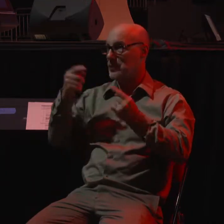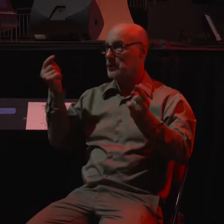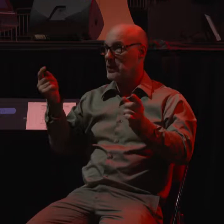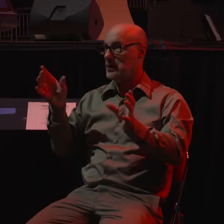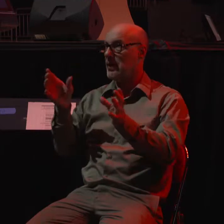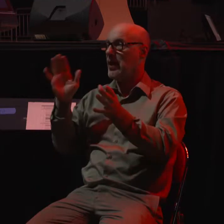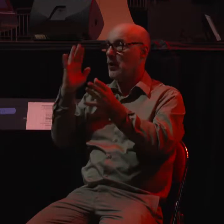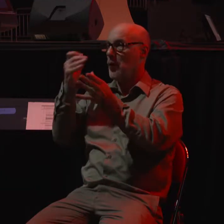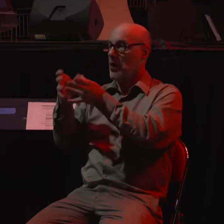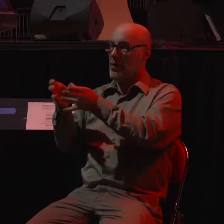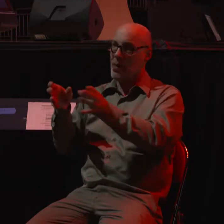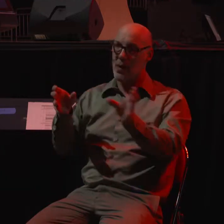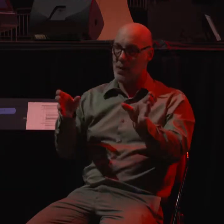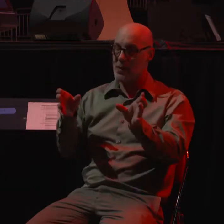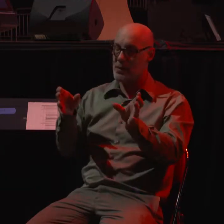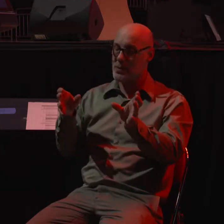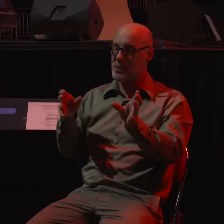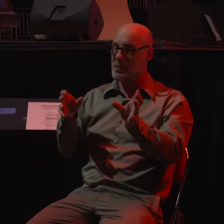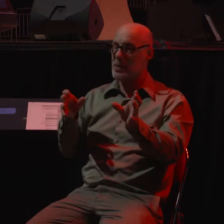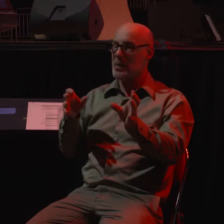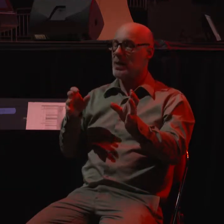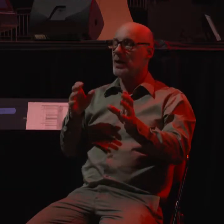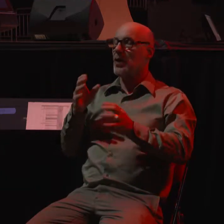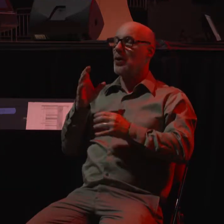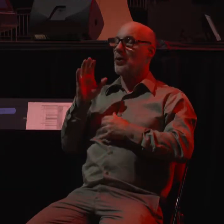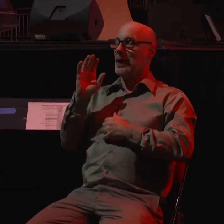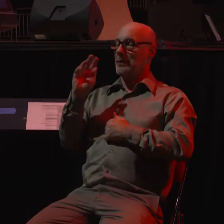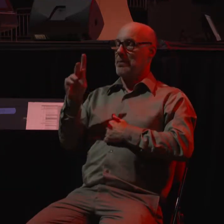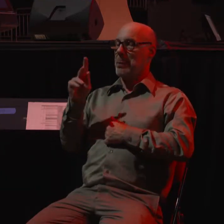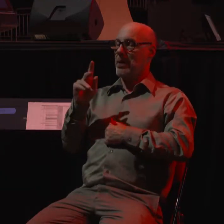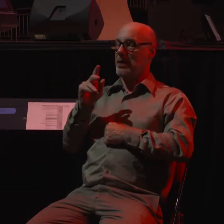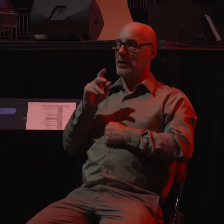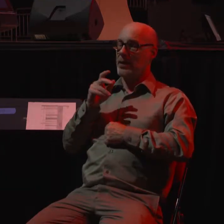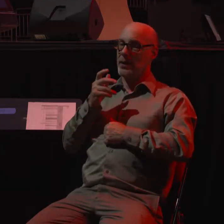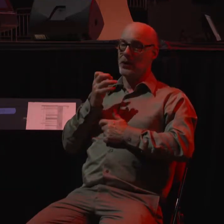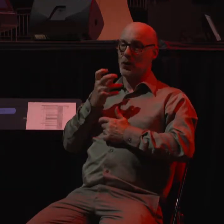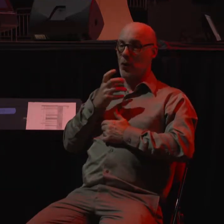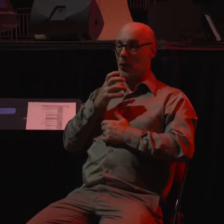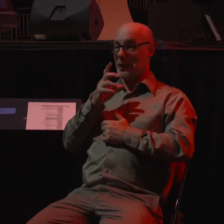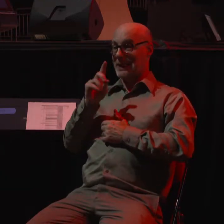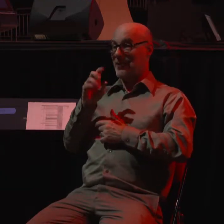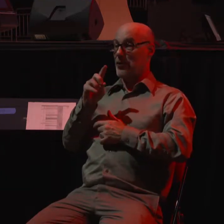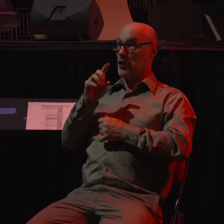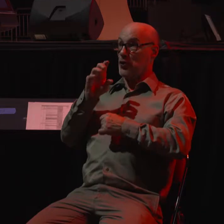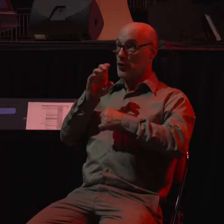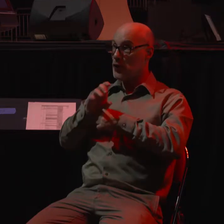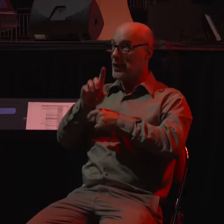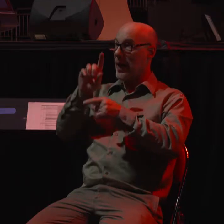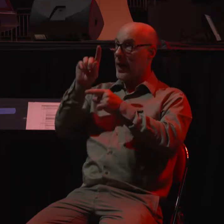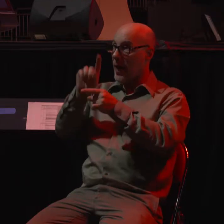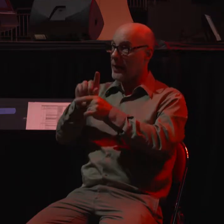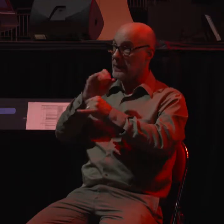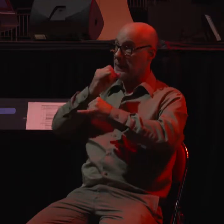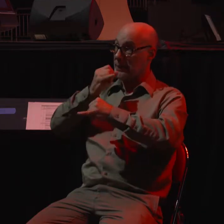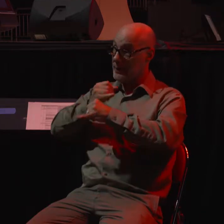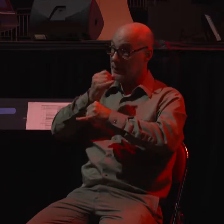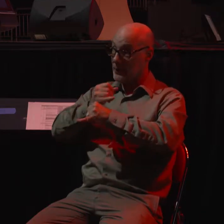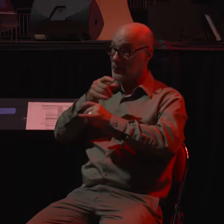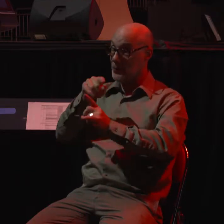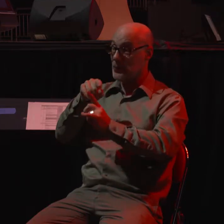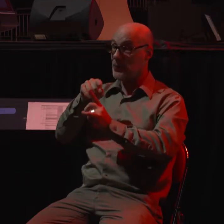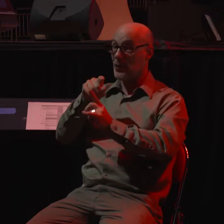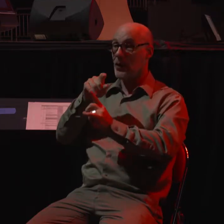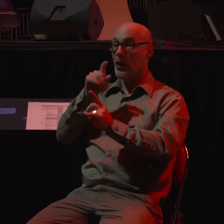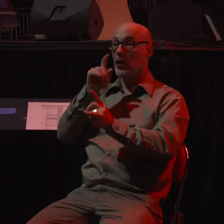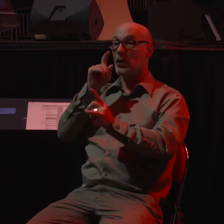how individual believers should feel, but whether or not the denomination, whether or not institutionally churches and the denominations should